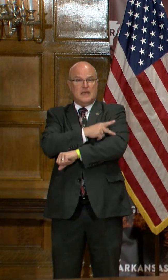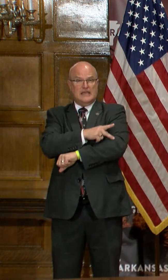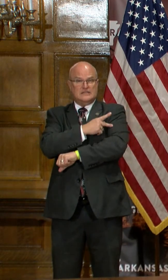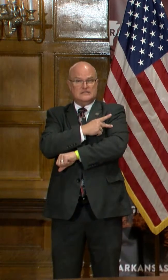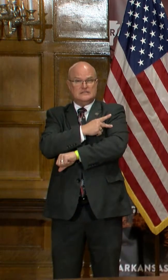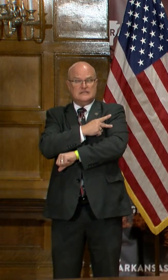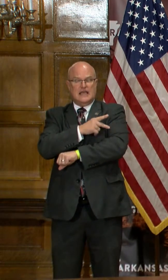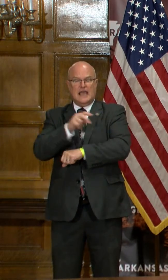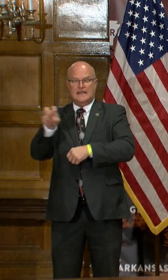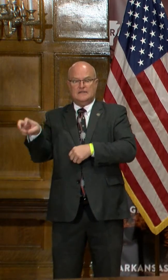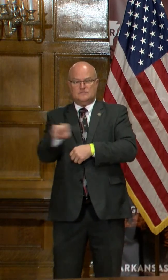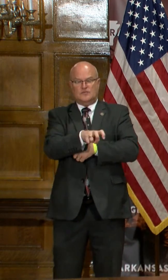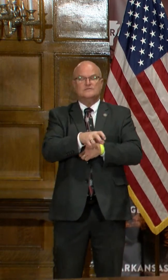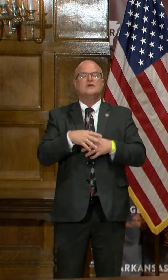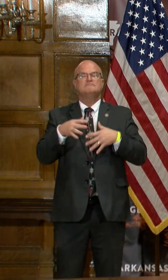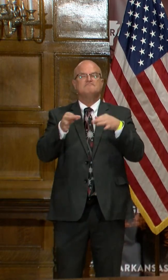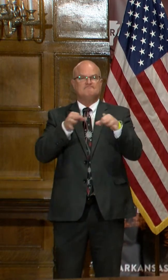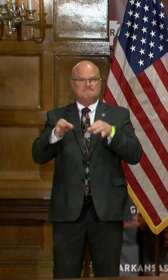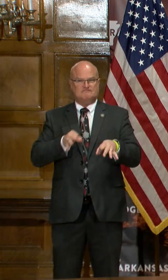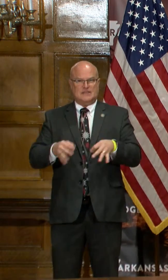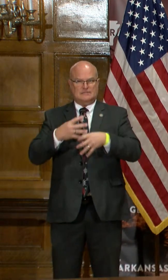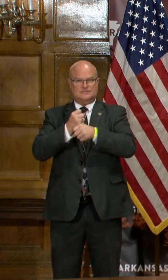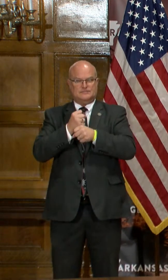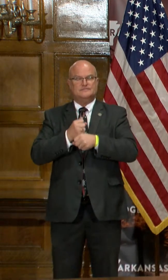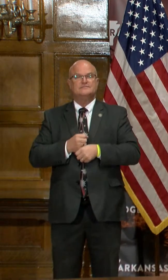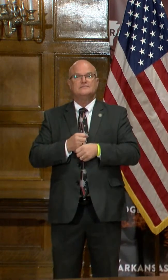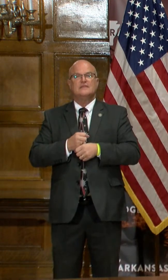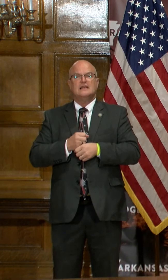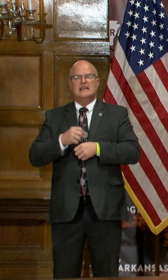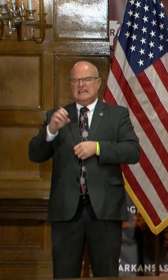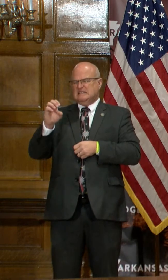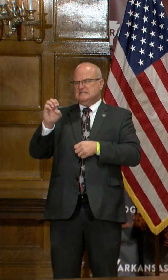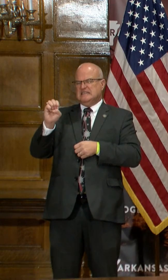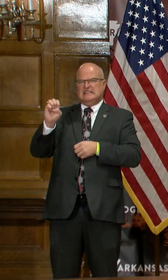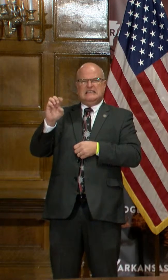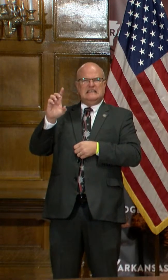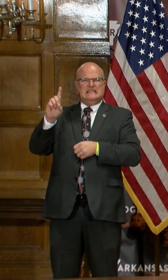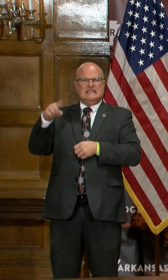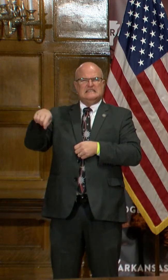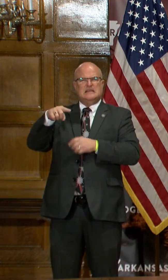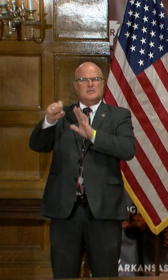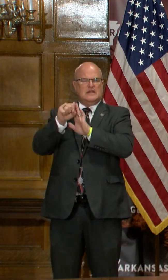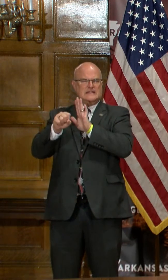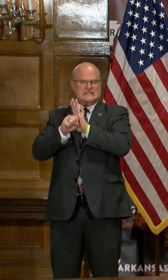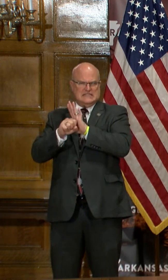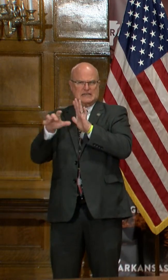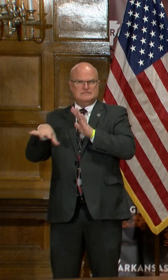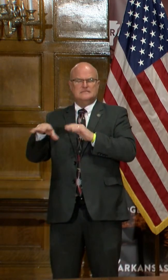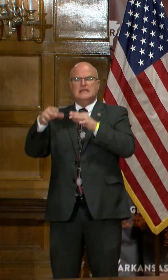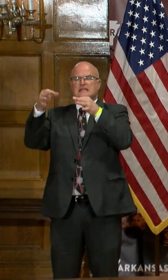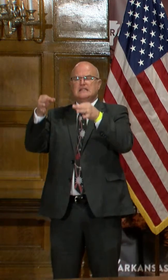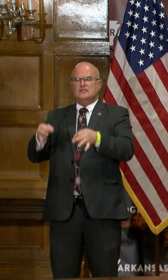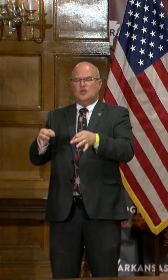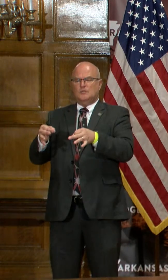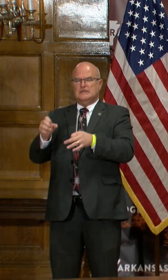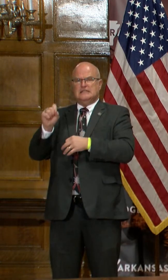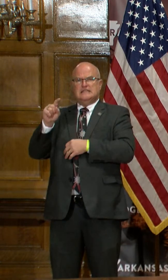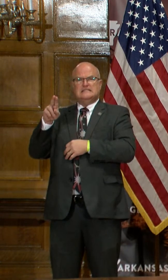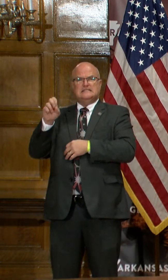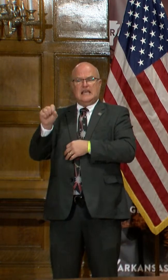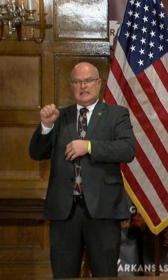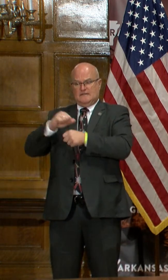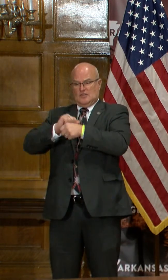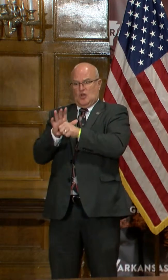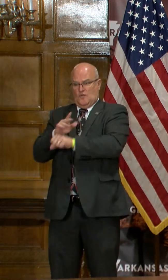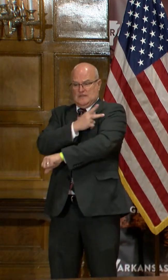just explain basically how this works. A transferring facility, that would be an ED perhaps somewhere in the state, determines the status of